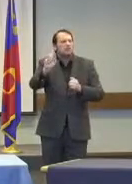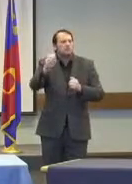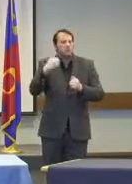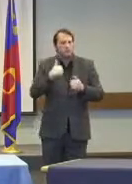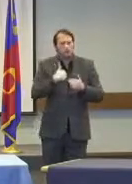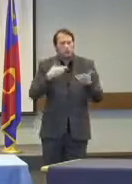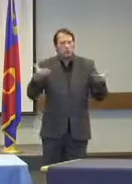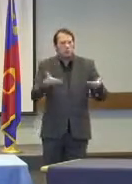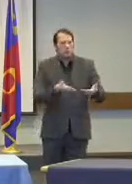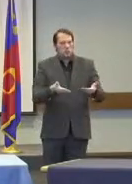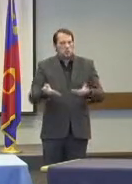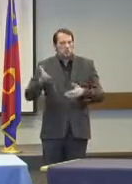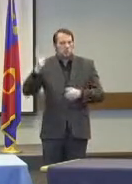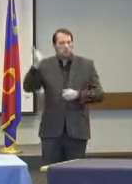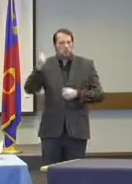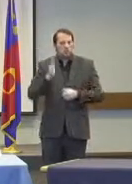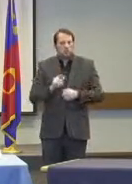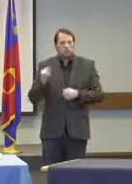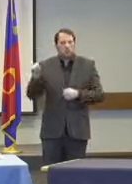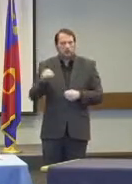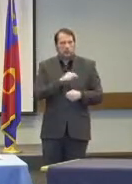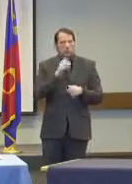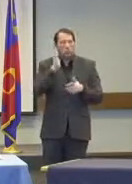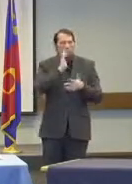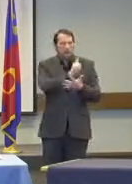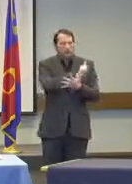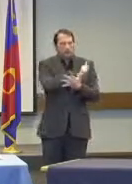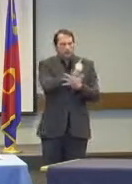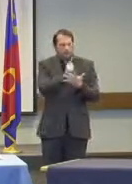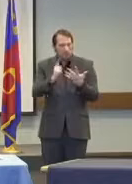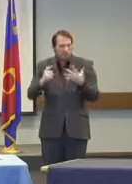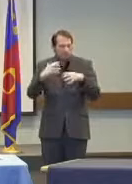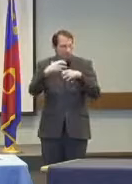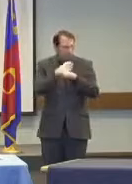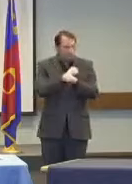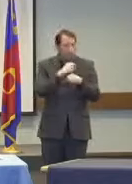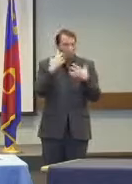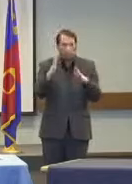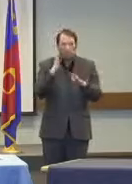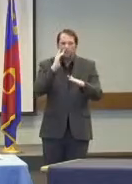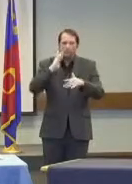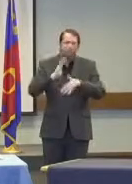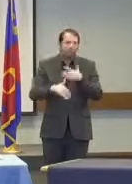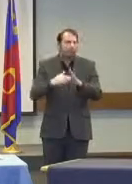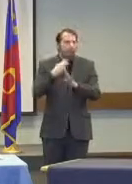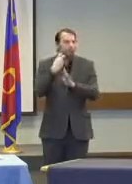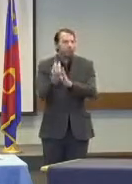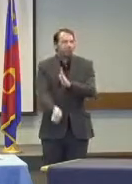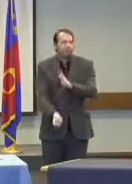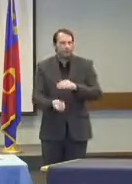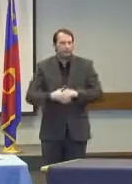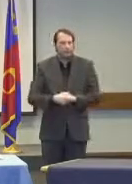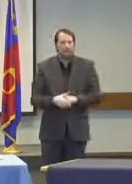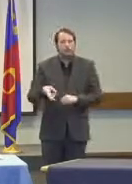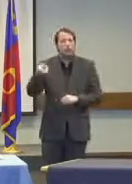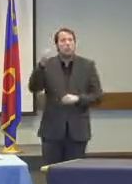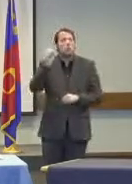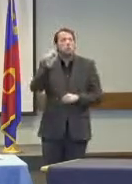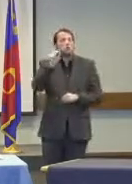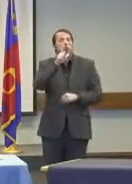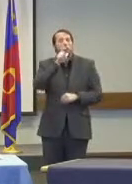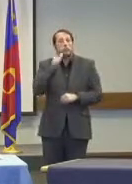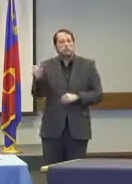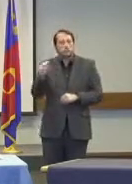or update, and then we will get right into the questions. First, we have our host, County Executive Mark Elrich. Thank